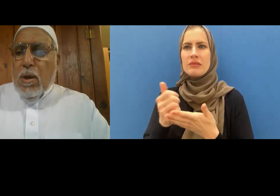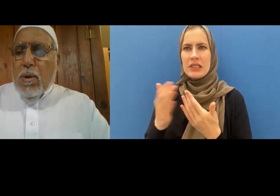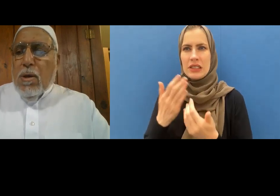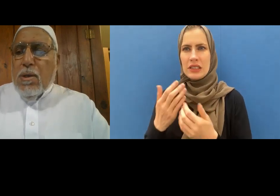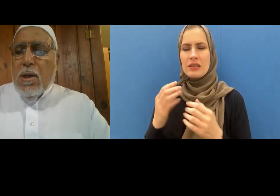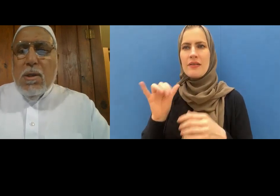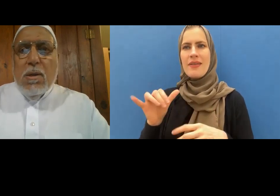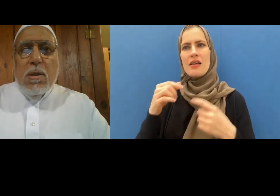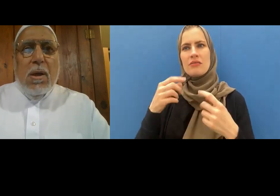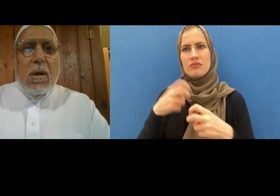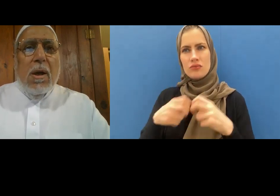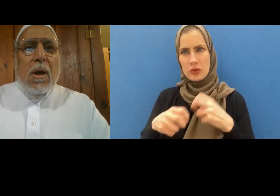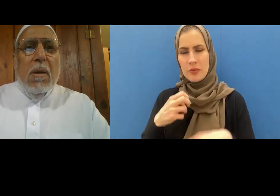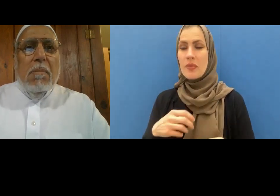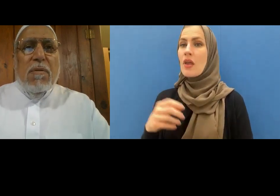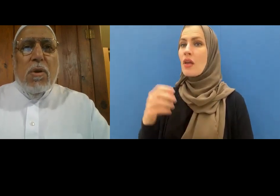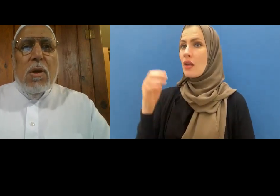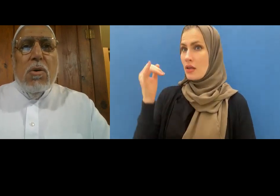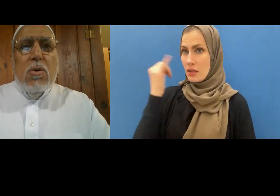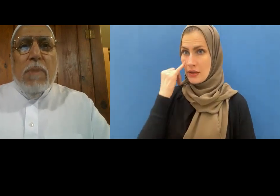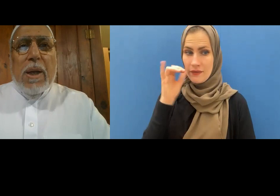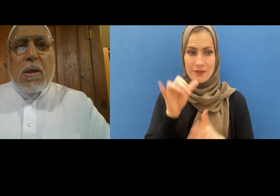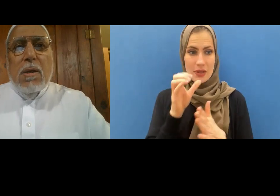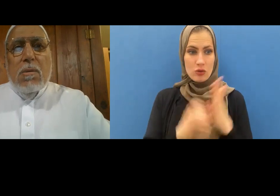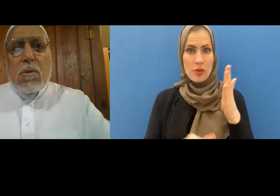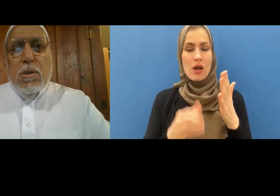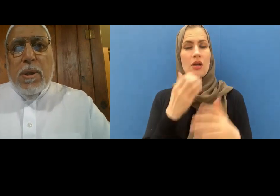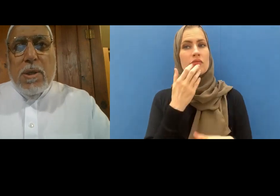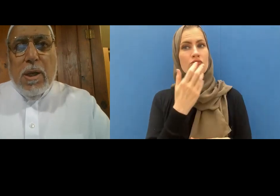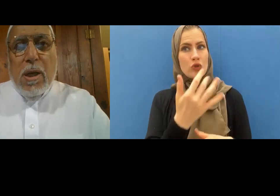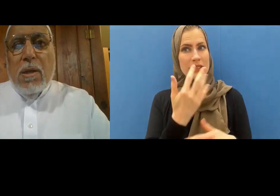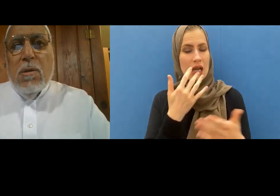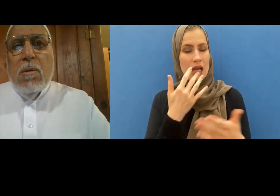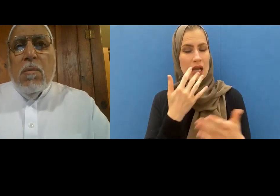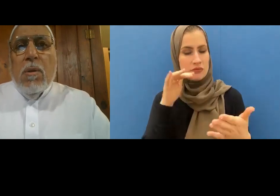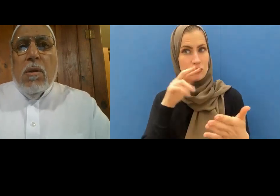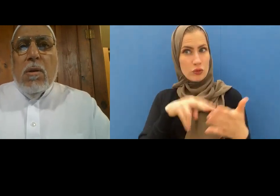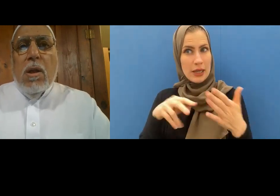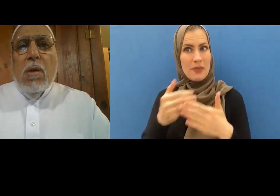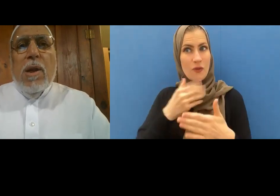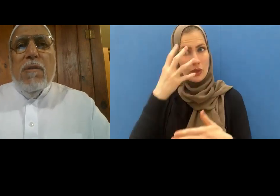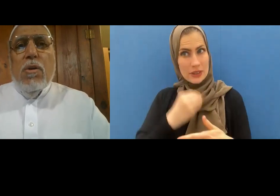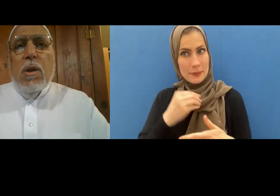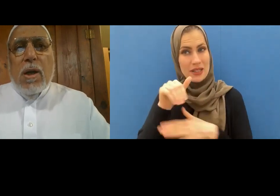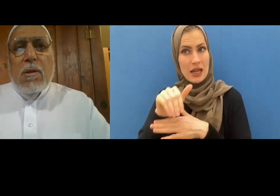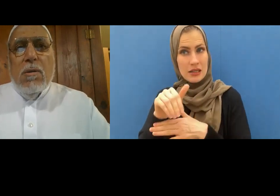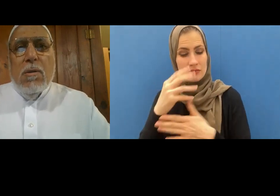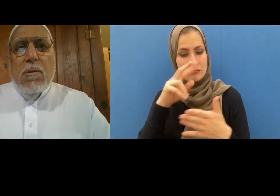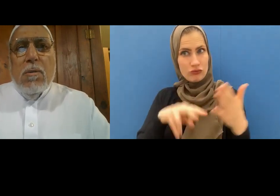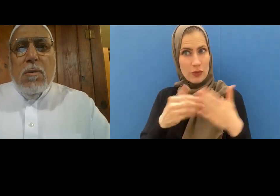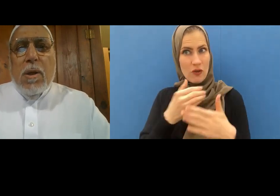If anyone recites it before he goes to bed, which means at night, then he will have a good